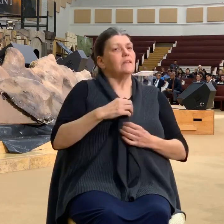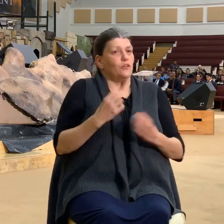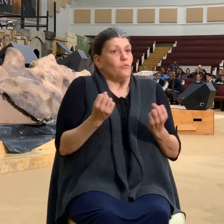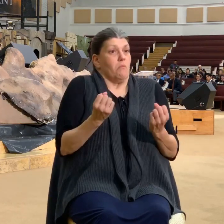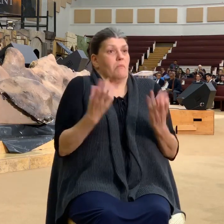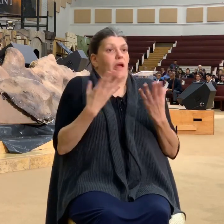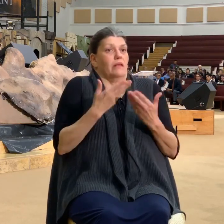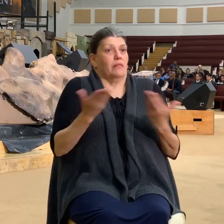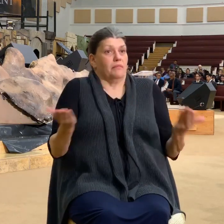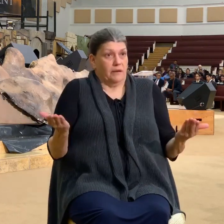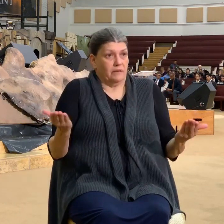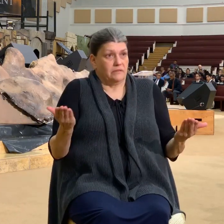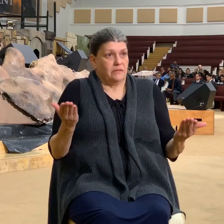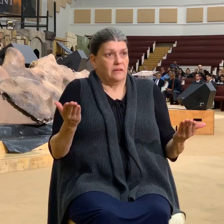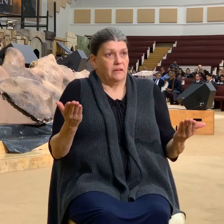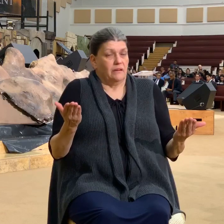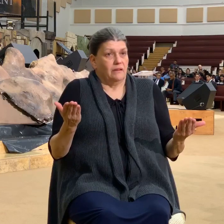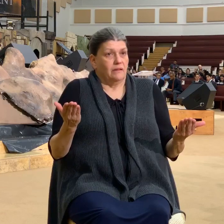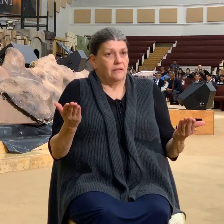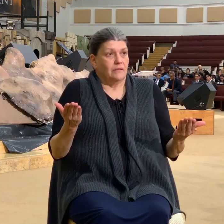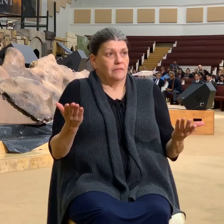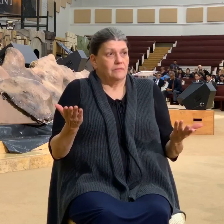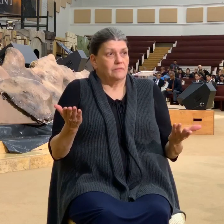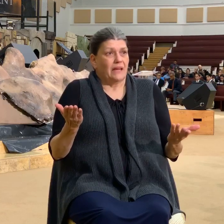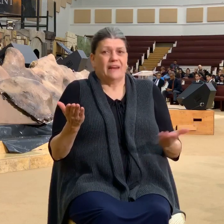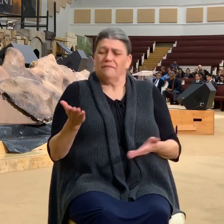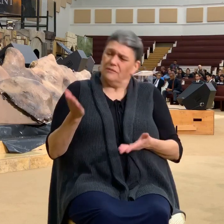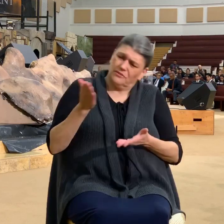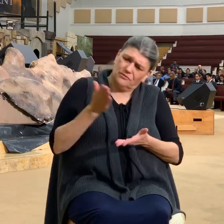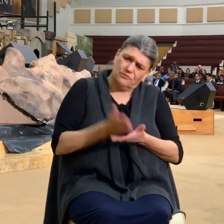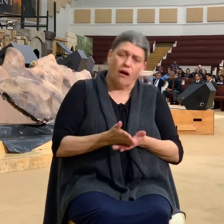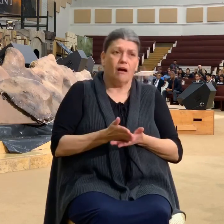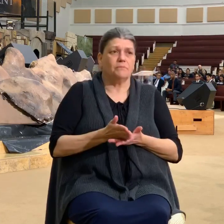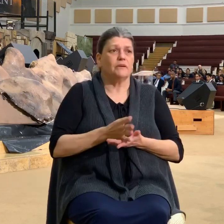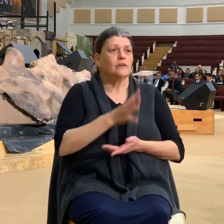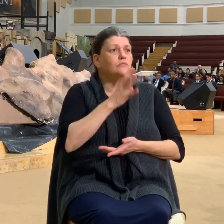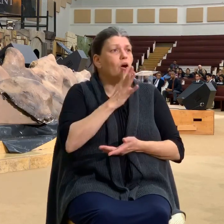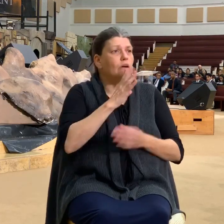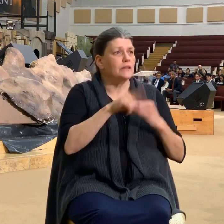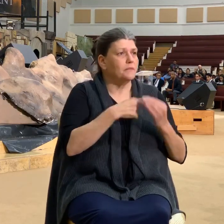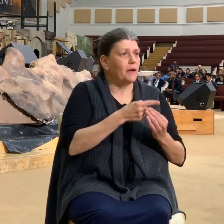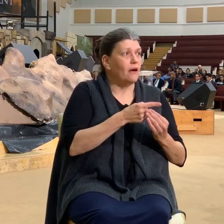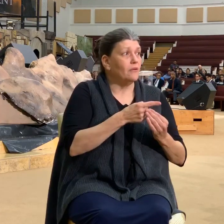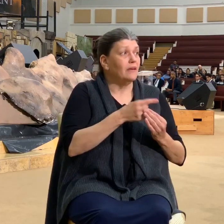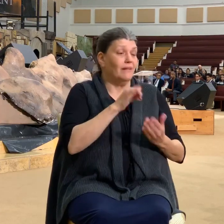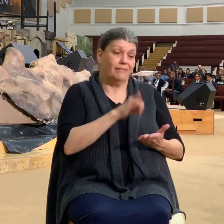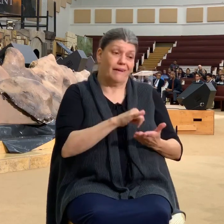have ceased to be taught that have not been removed from the Word of God.